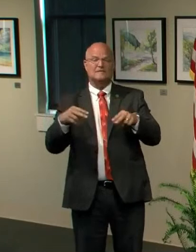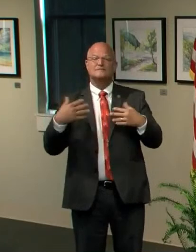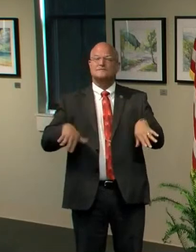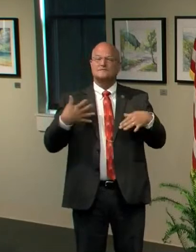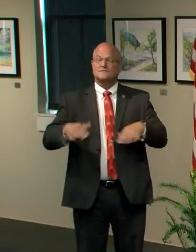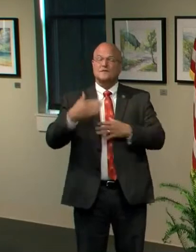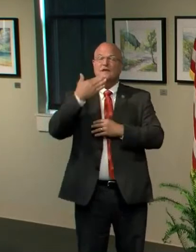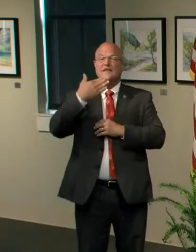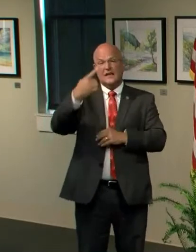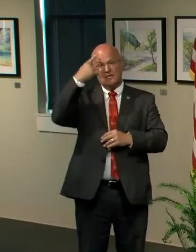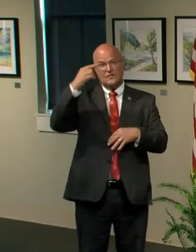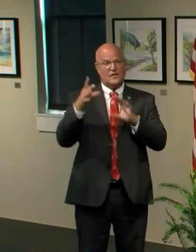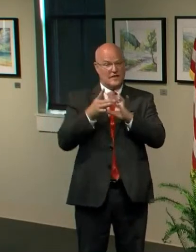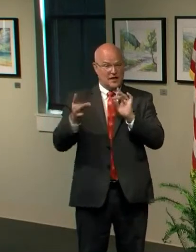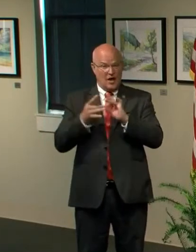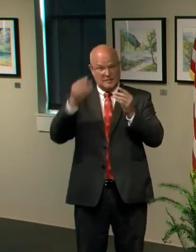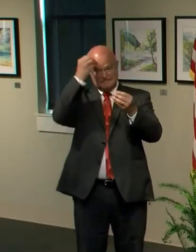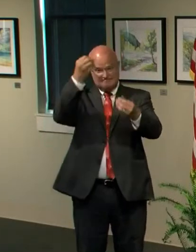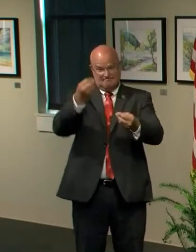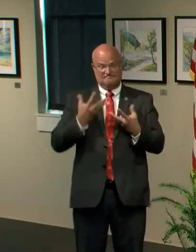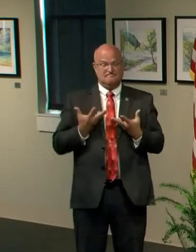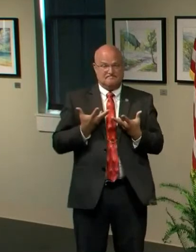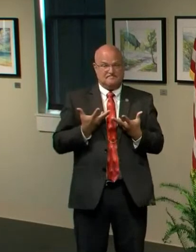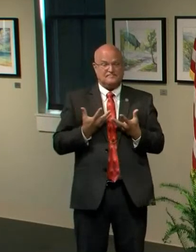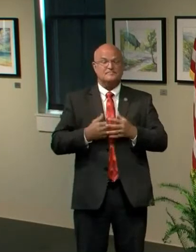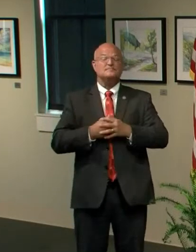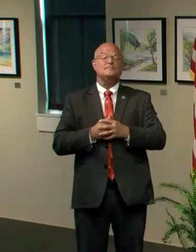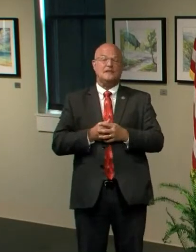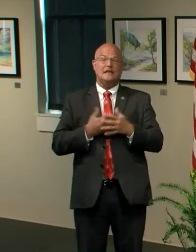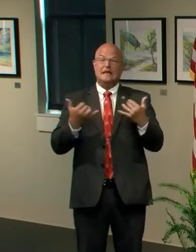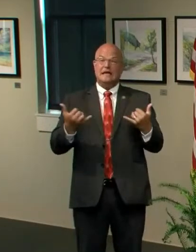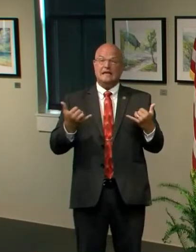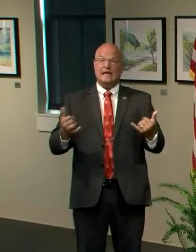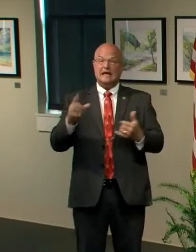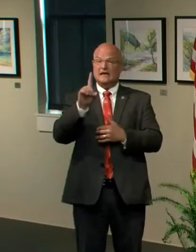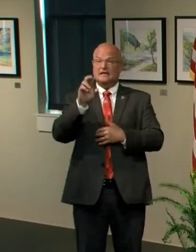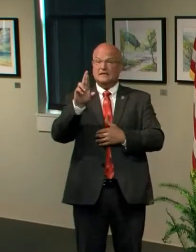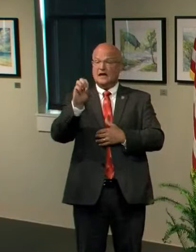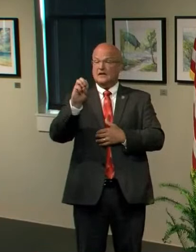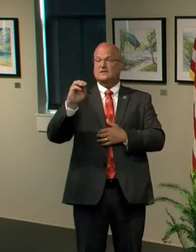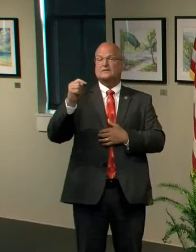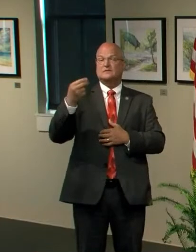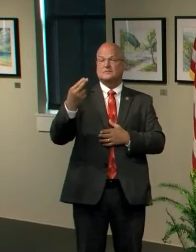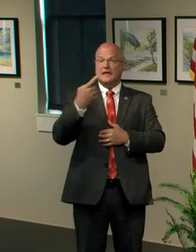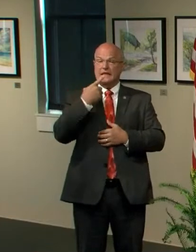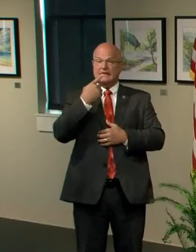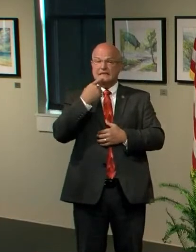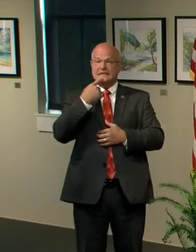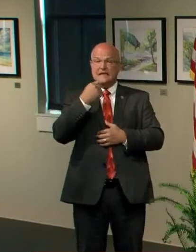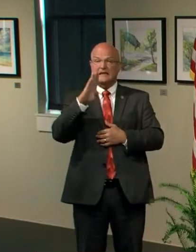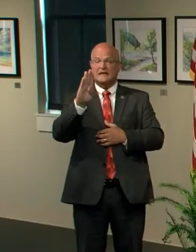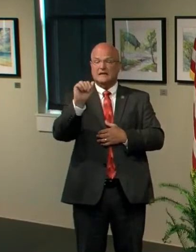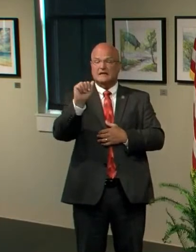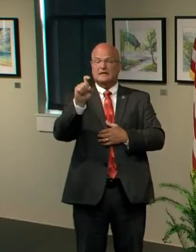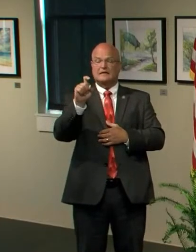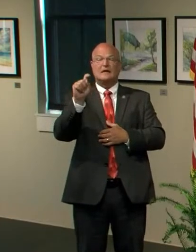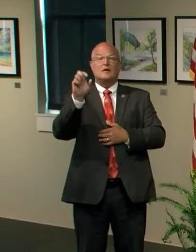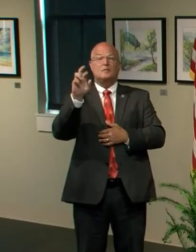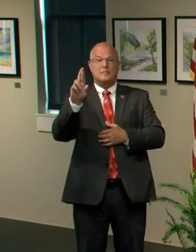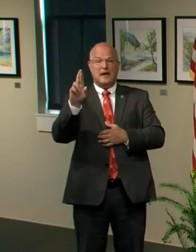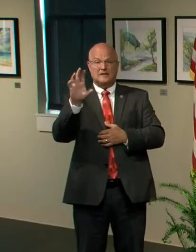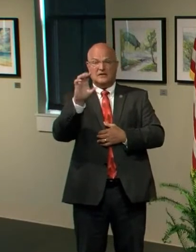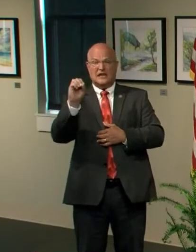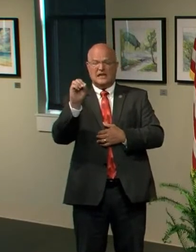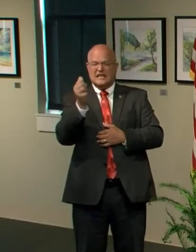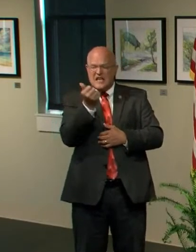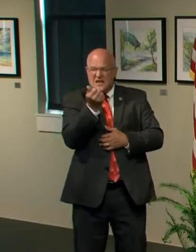grateful for the comments that they brought. Now, as Dr. Smith has noted, Baxter County has such